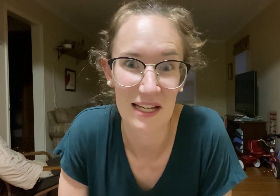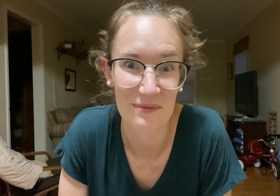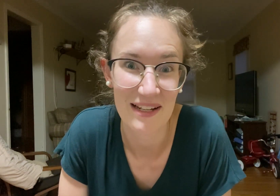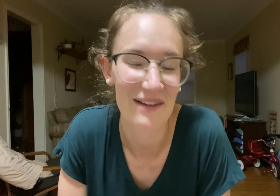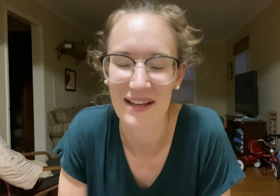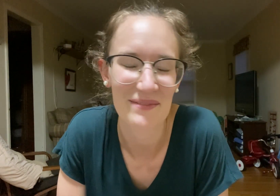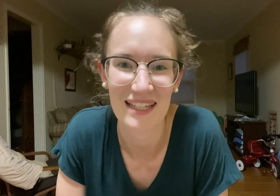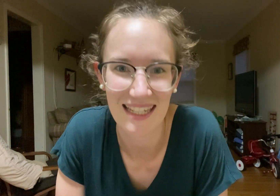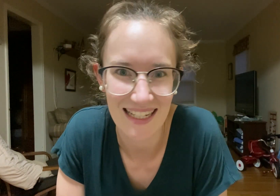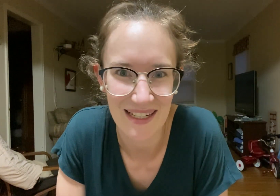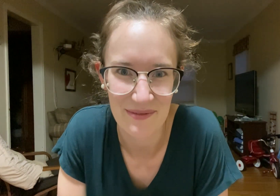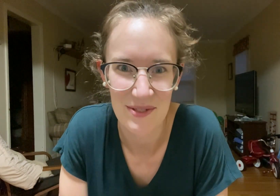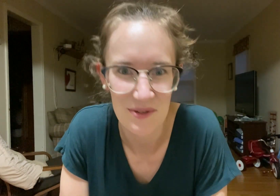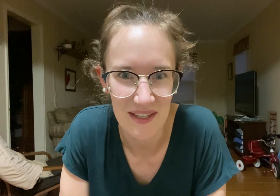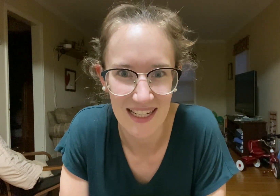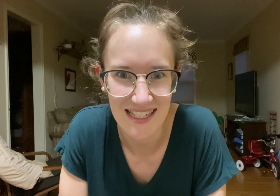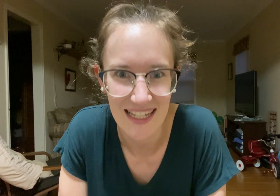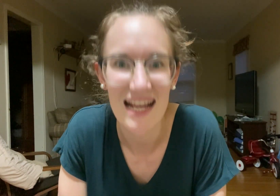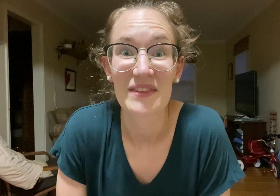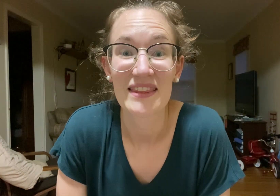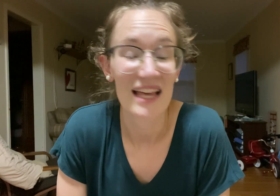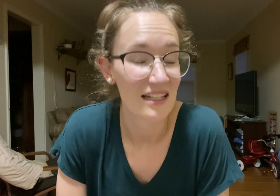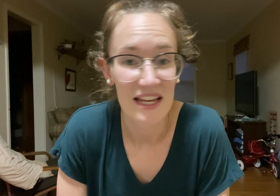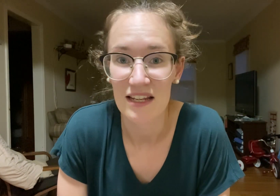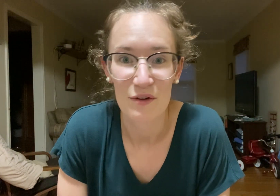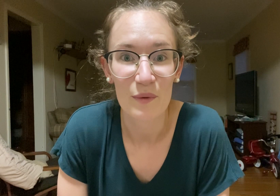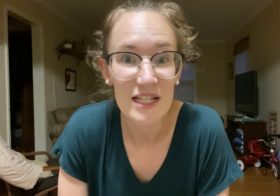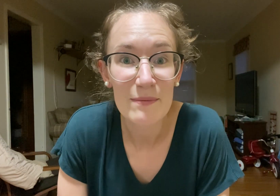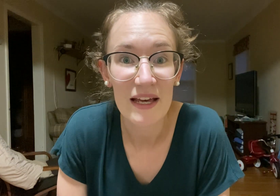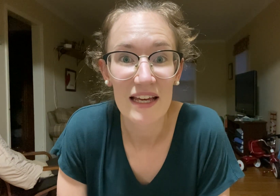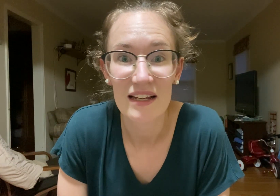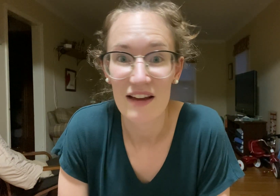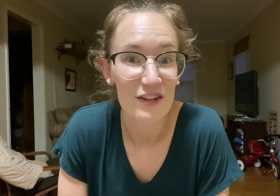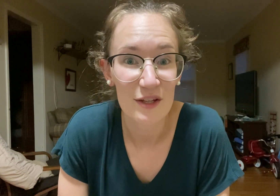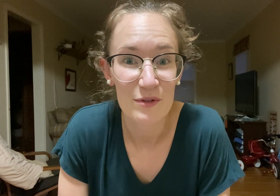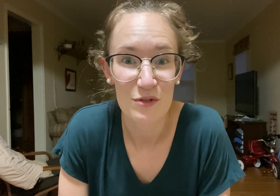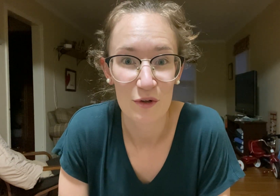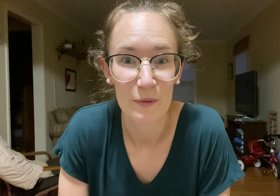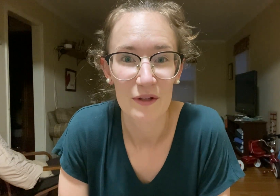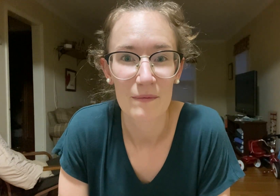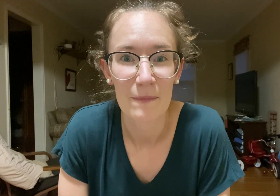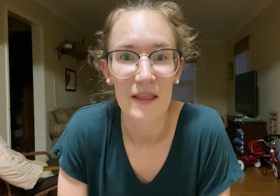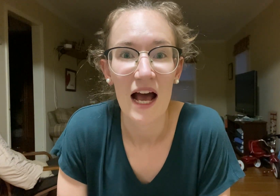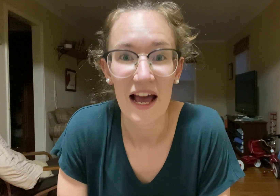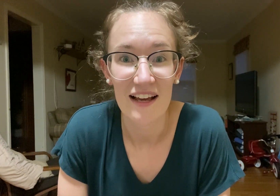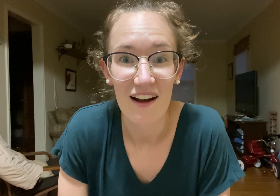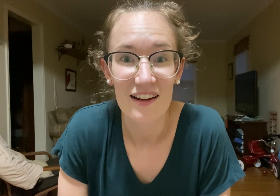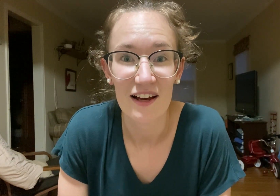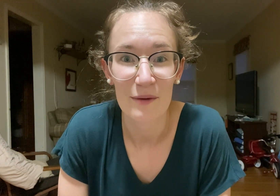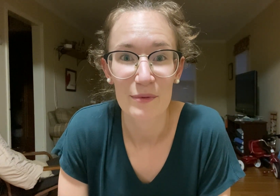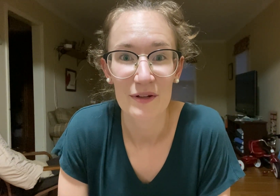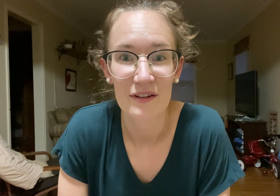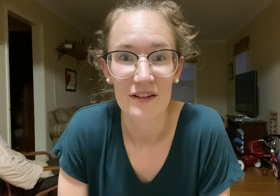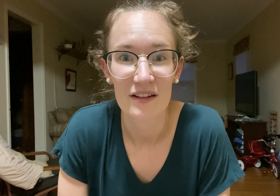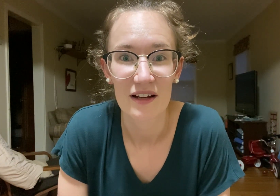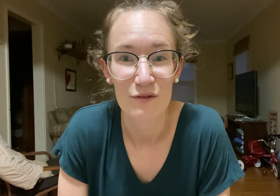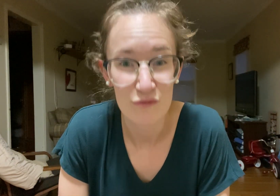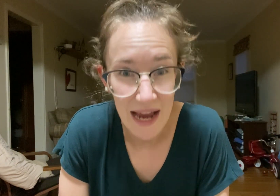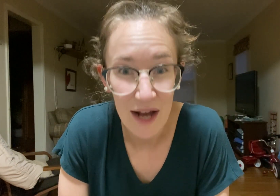here by now. I kept thinking he'd come sooner than he did. That night, went to bed. Everything was normal. I got up